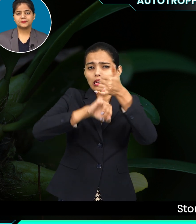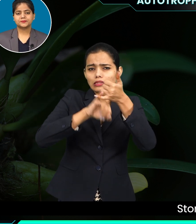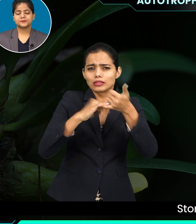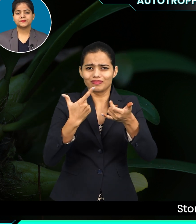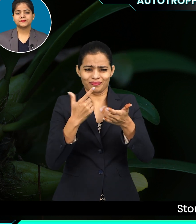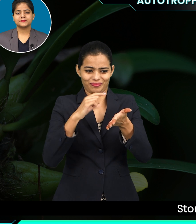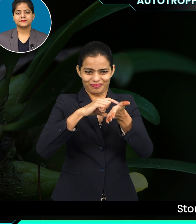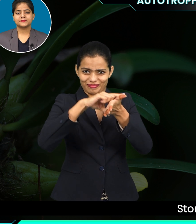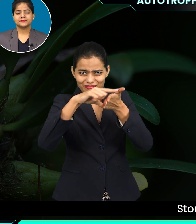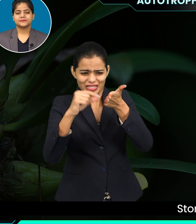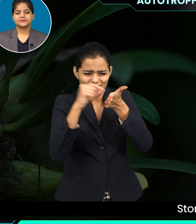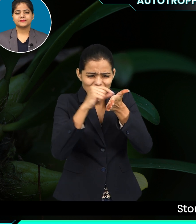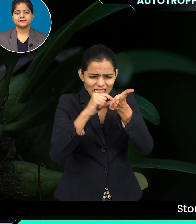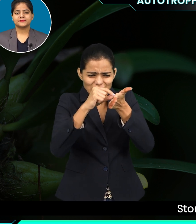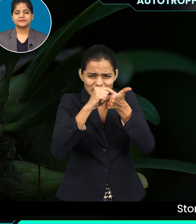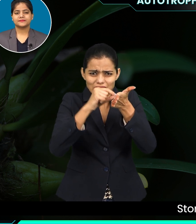stomata,